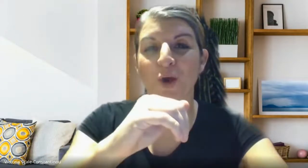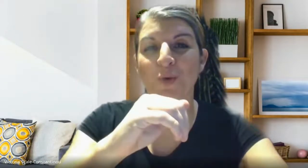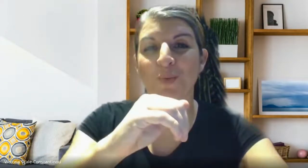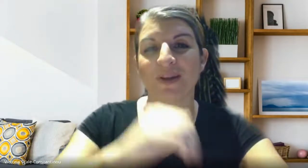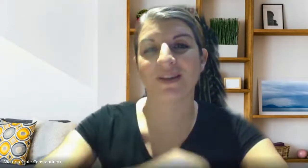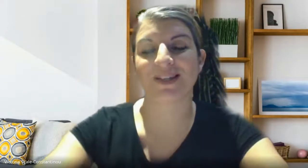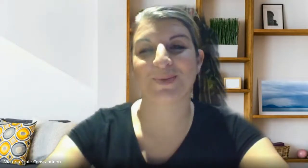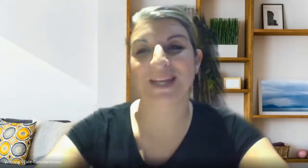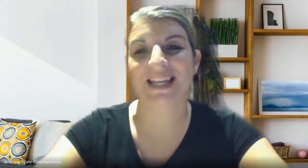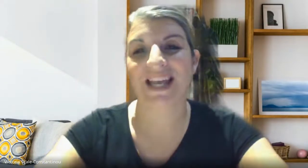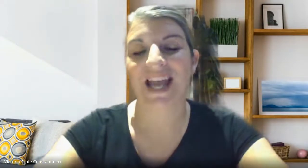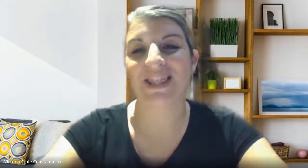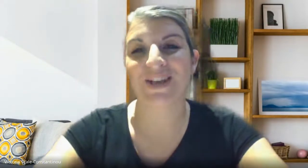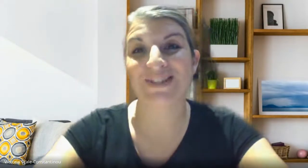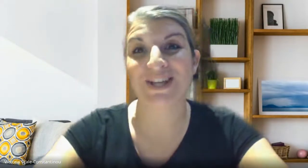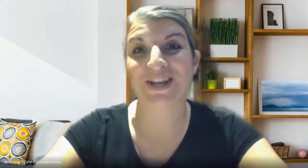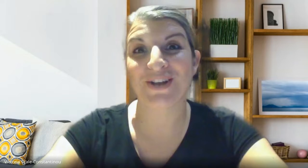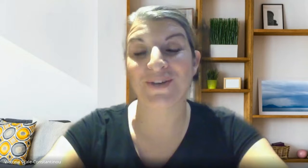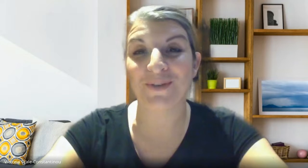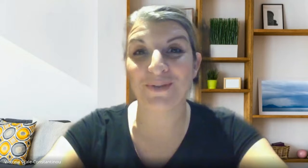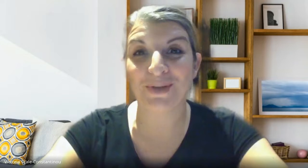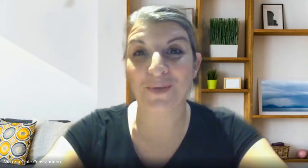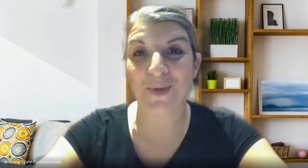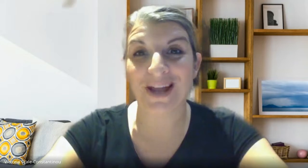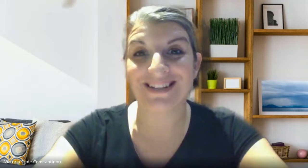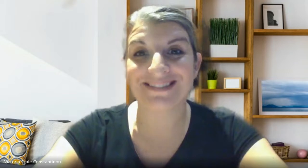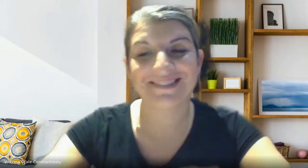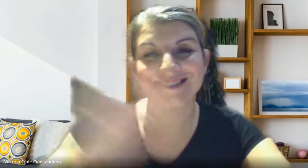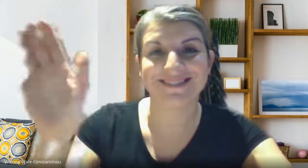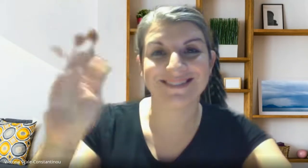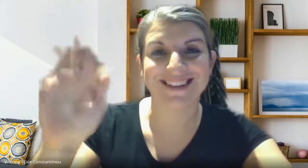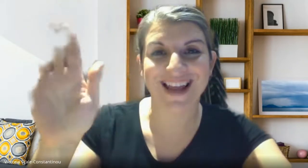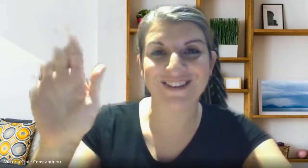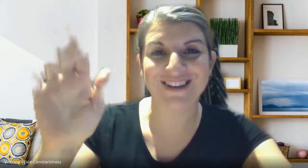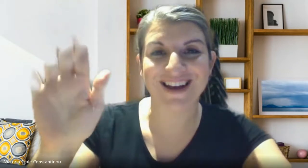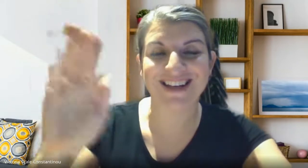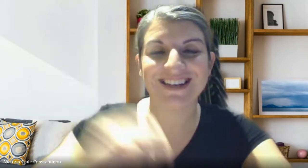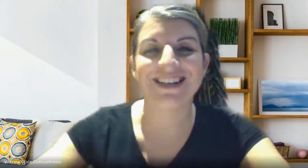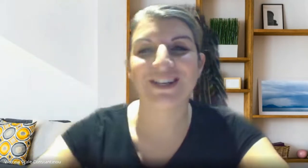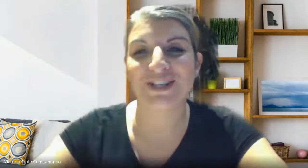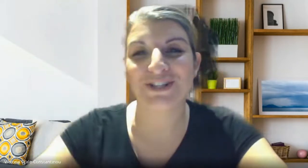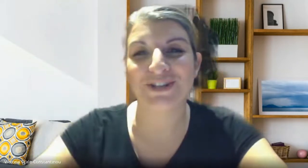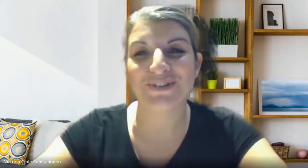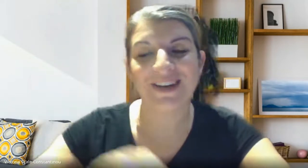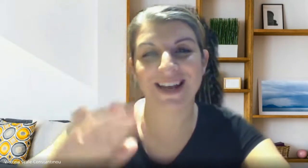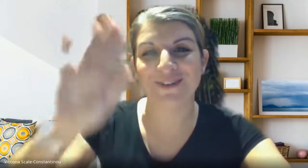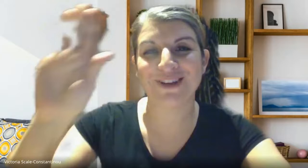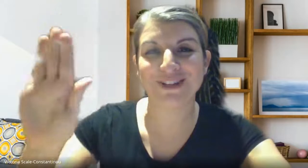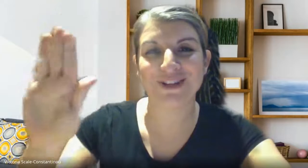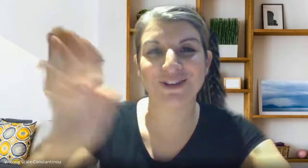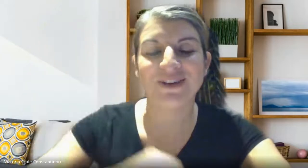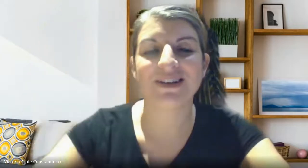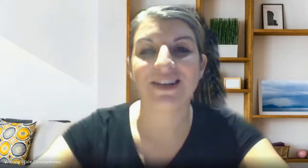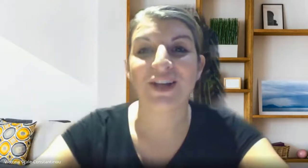at home this week. And those are all of you in Year 1. Hello Year 1. Year 2. Hello